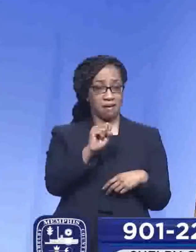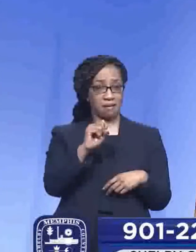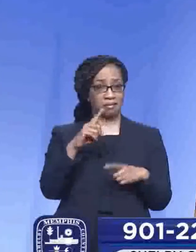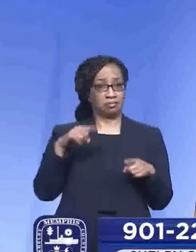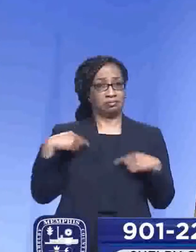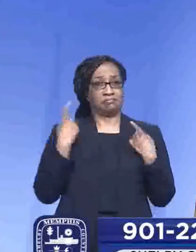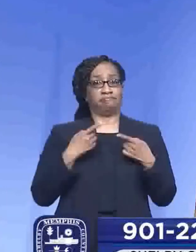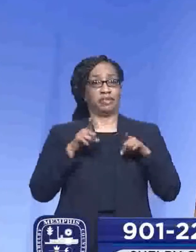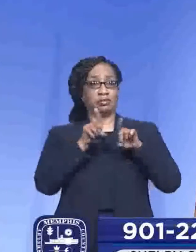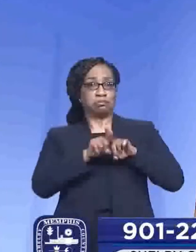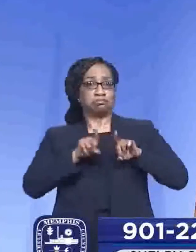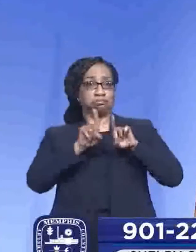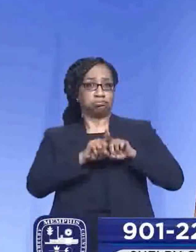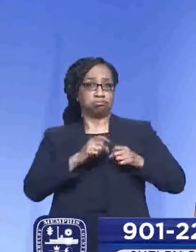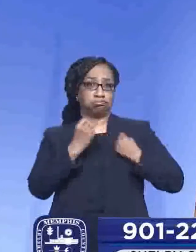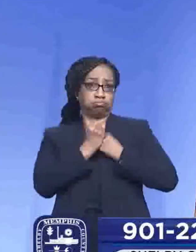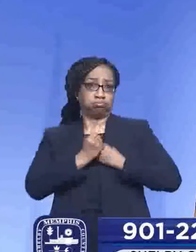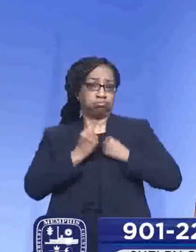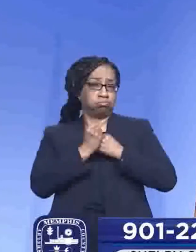days through this process.